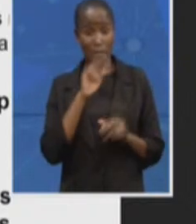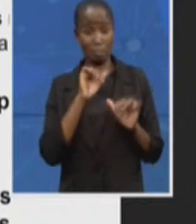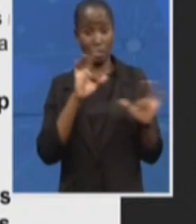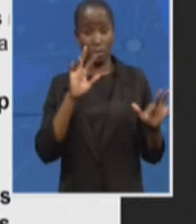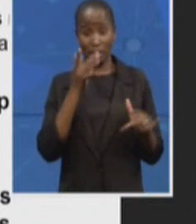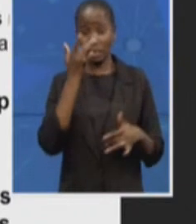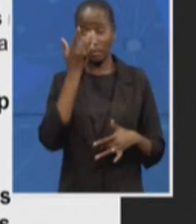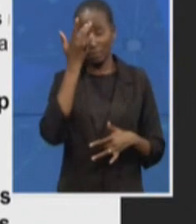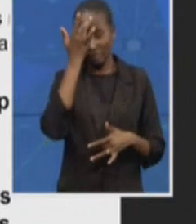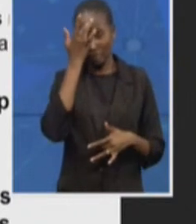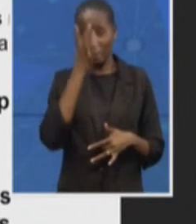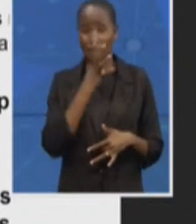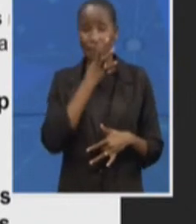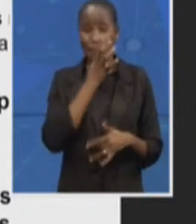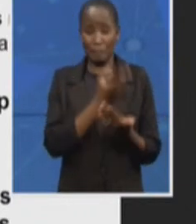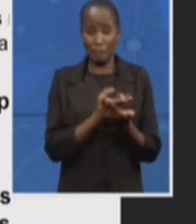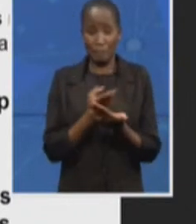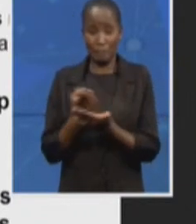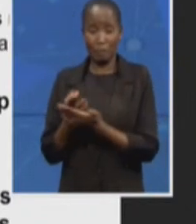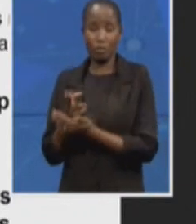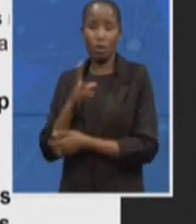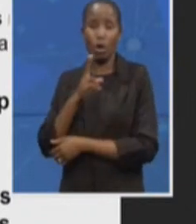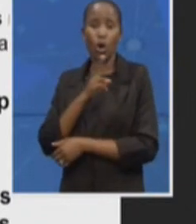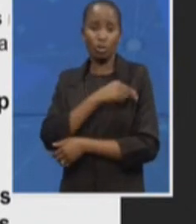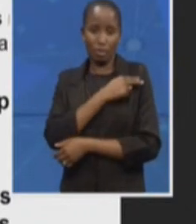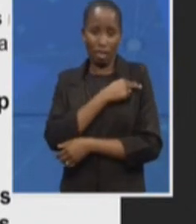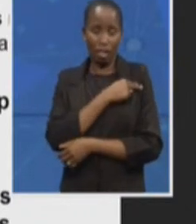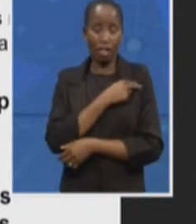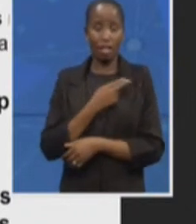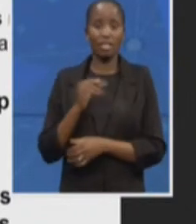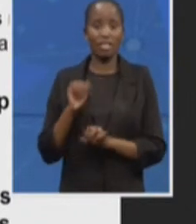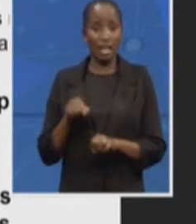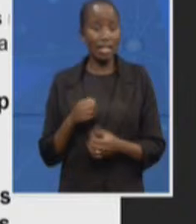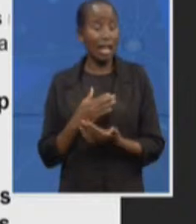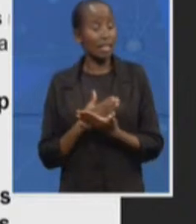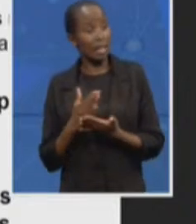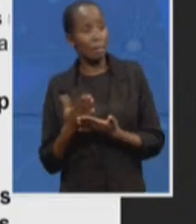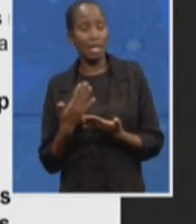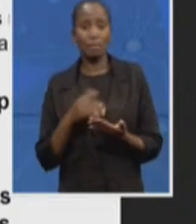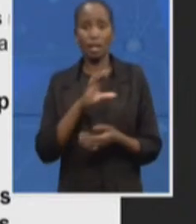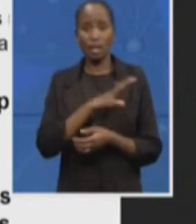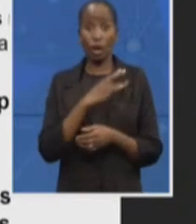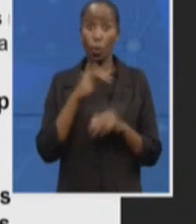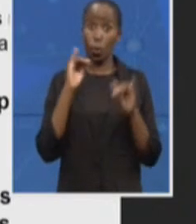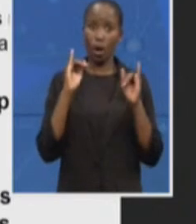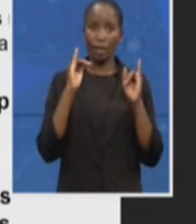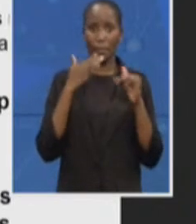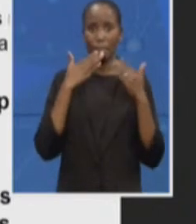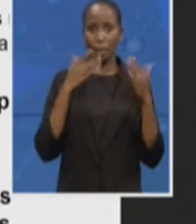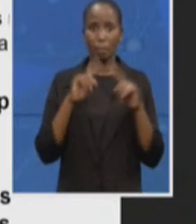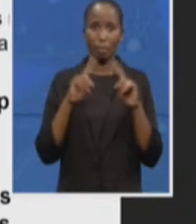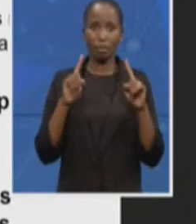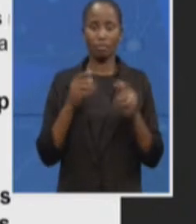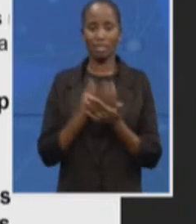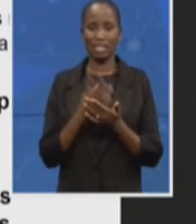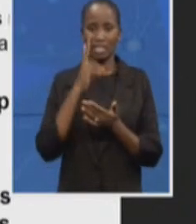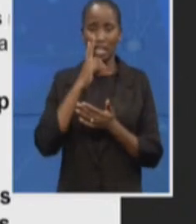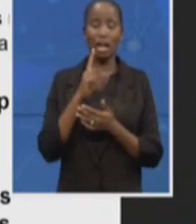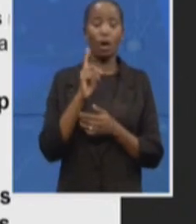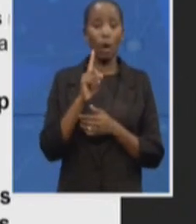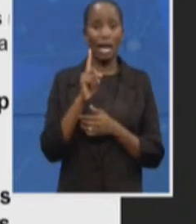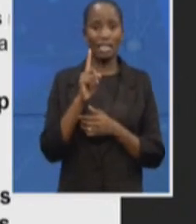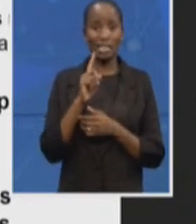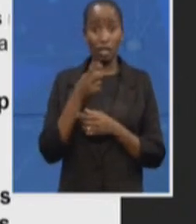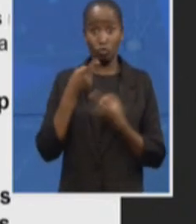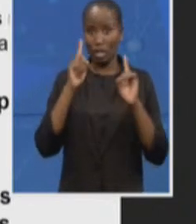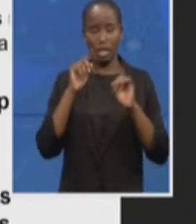not clinically worse, and certainly the anecdotes don't raise any red flags just yet, but we don't know for sure, we are